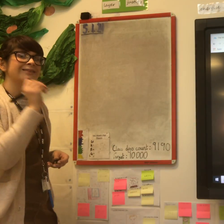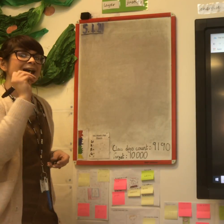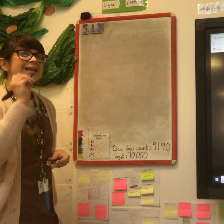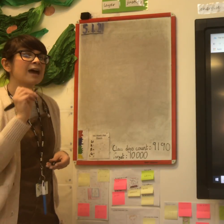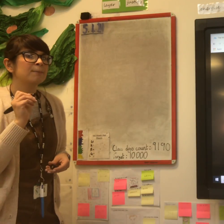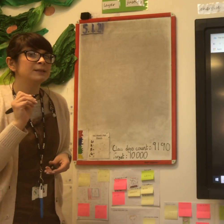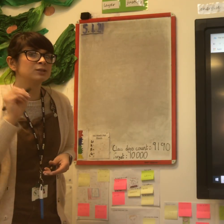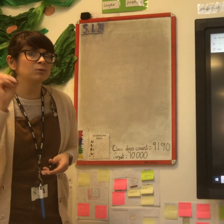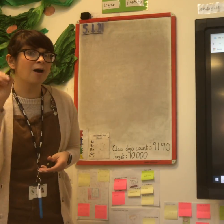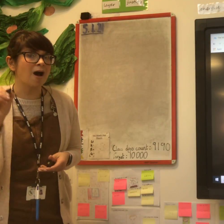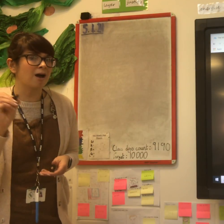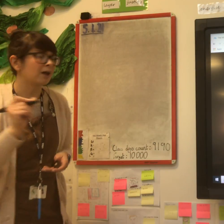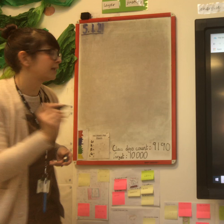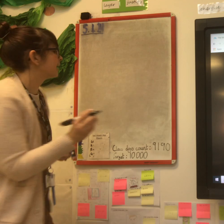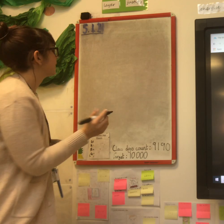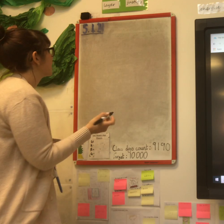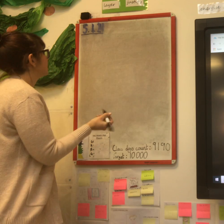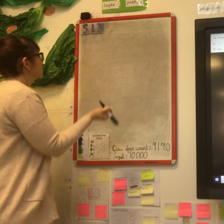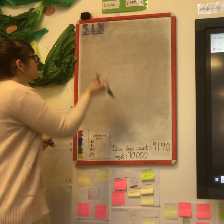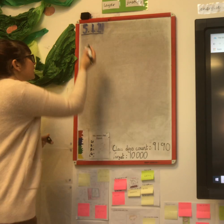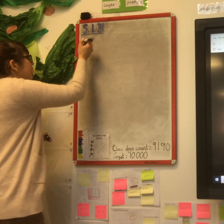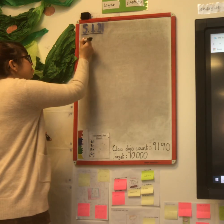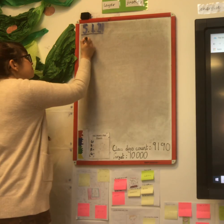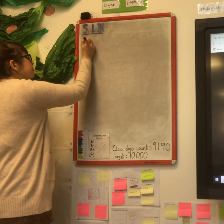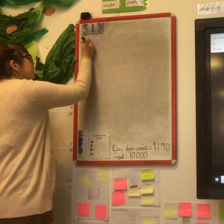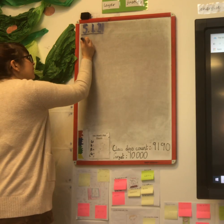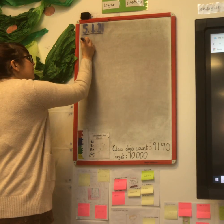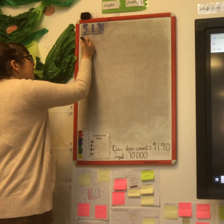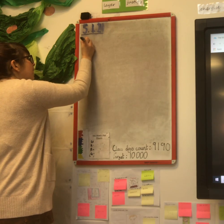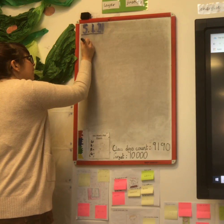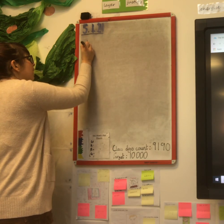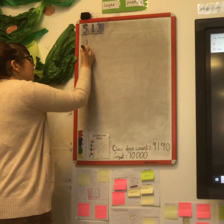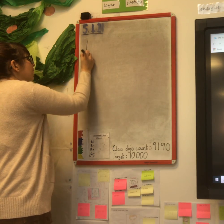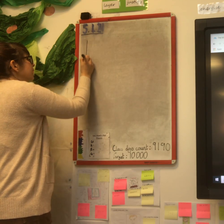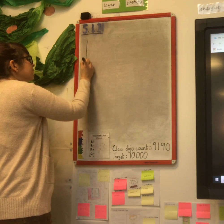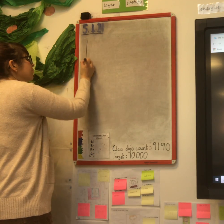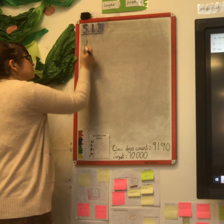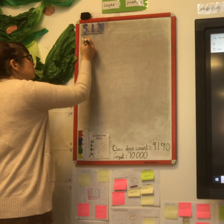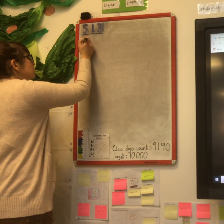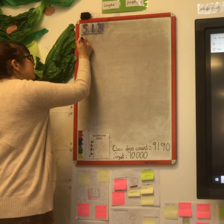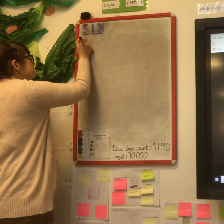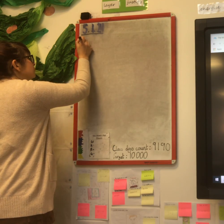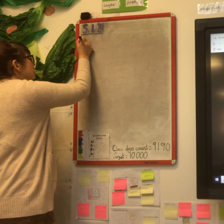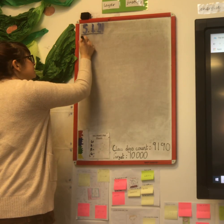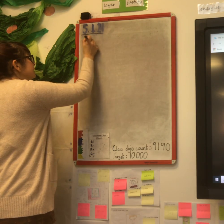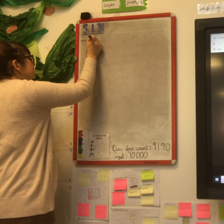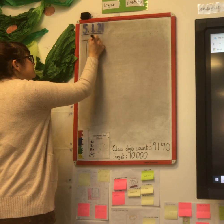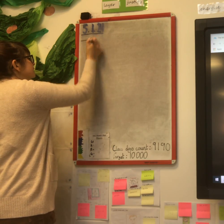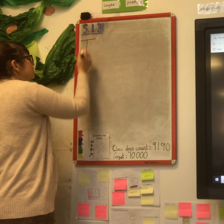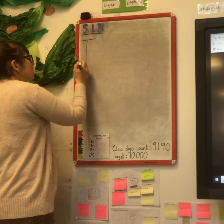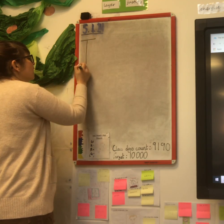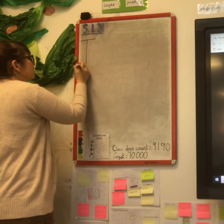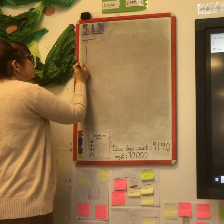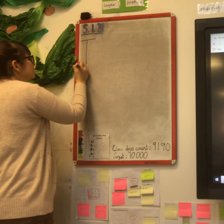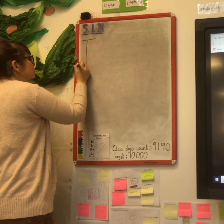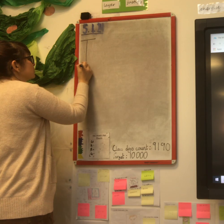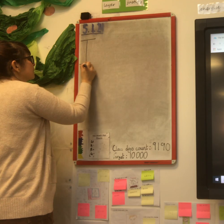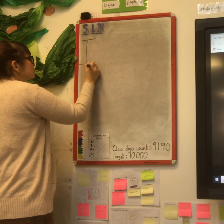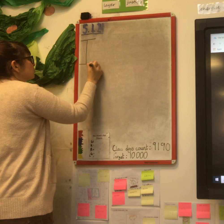that capital I again, okay? I. After 2 days of writing this, hopefully we should be able to